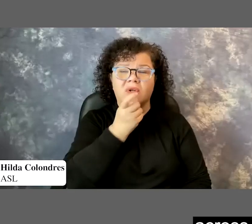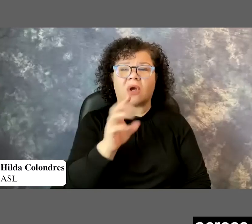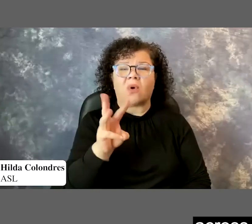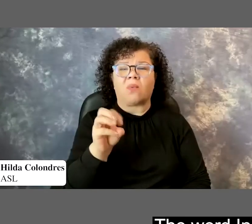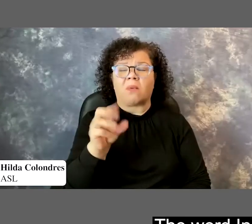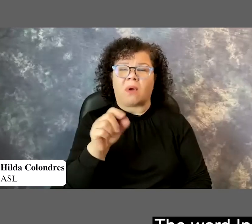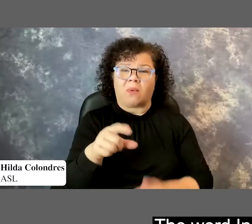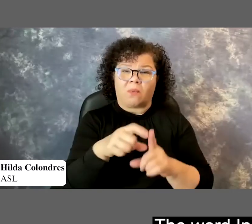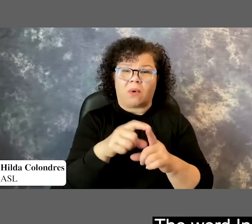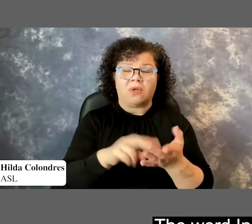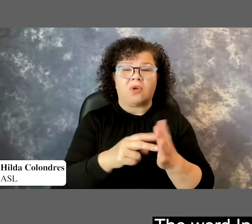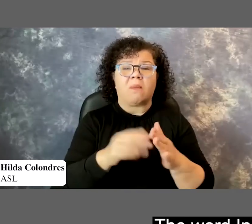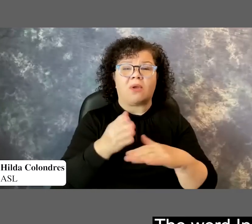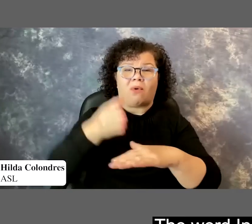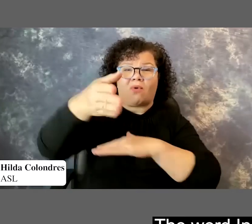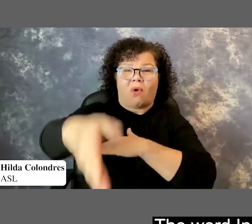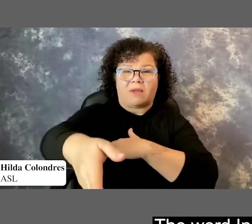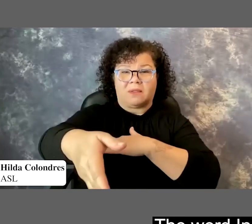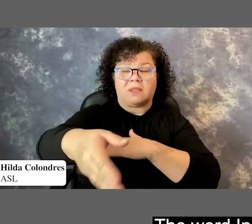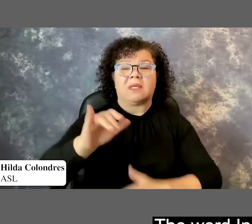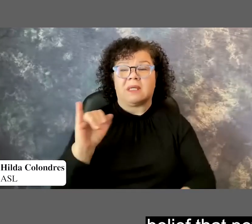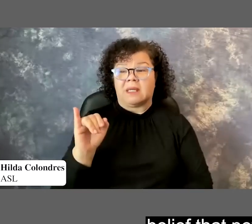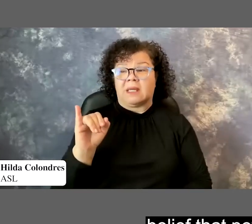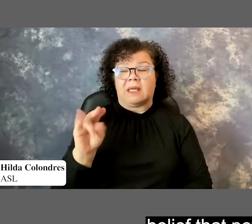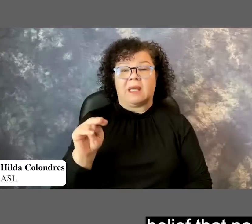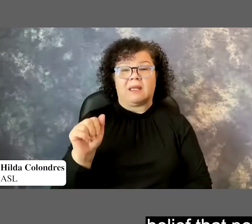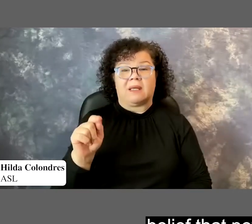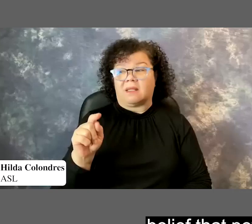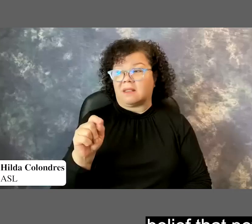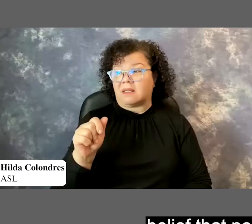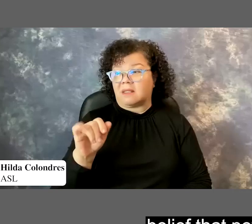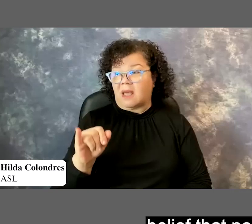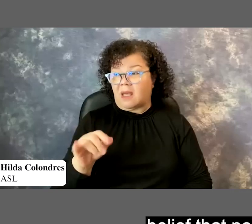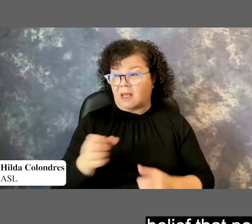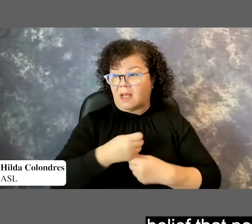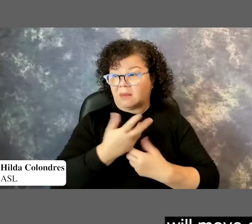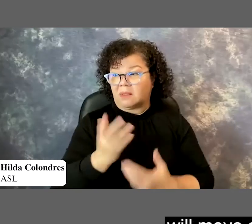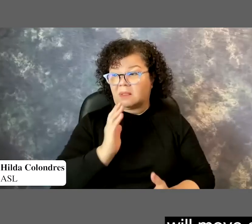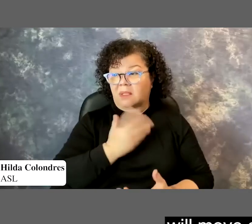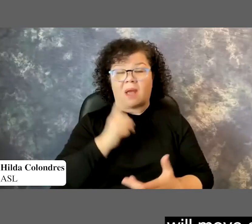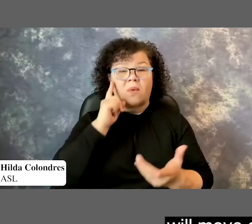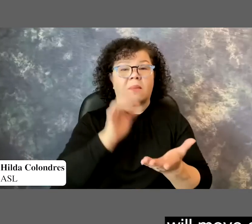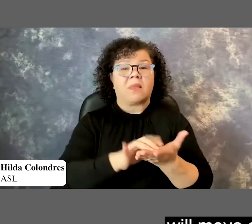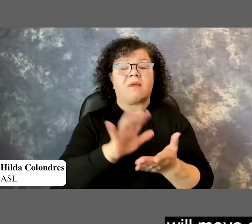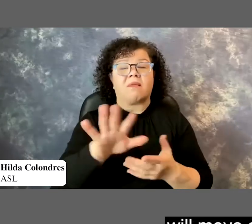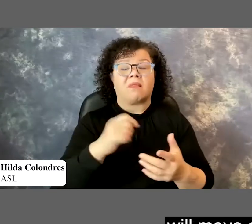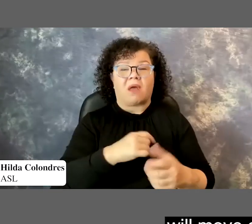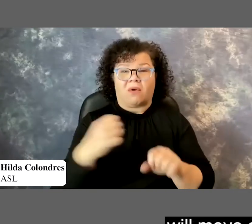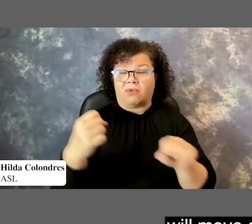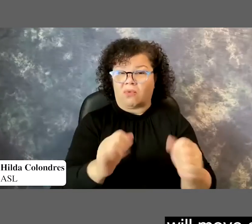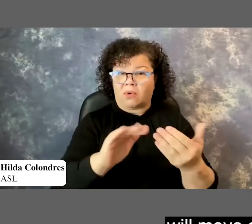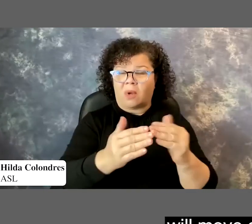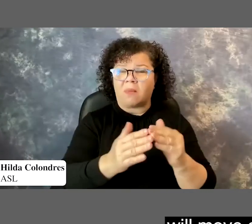other side. The word Inatai expresses our belief that powerful communities will move our